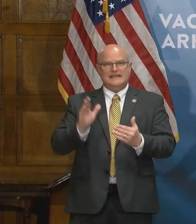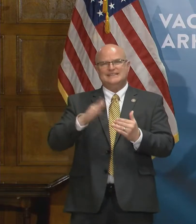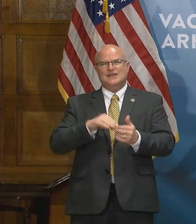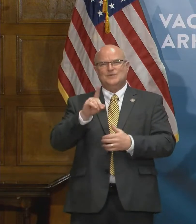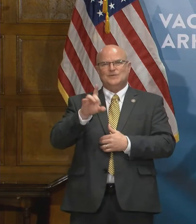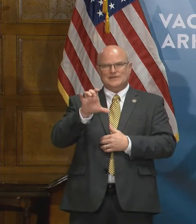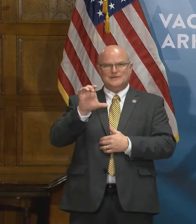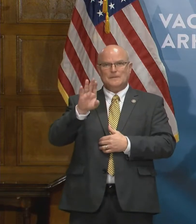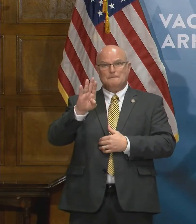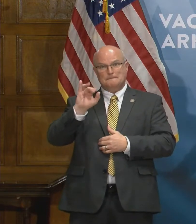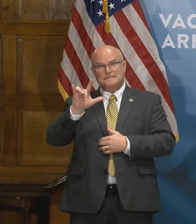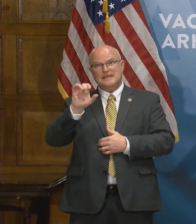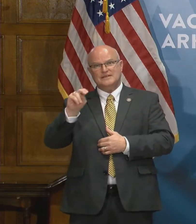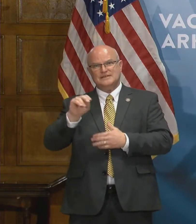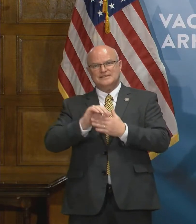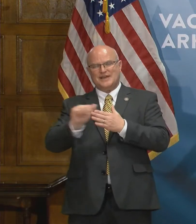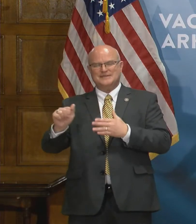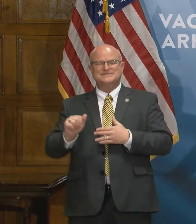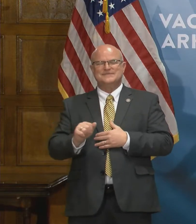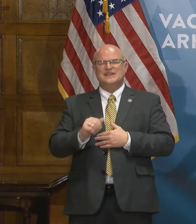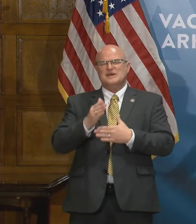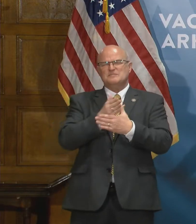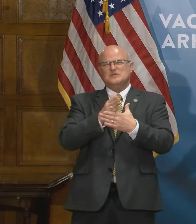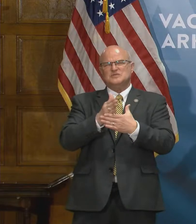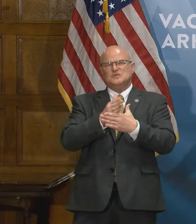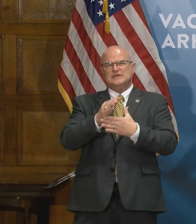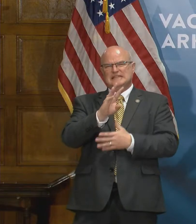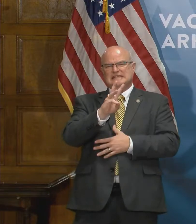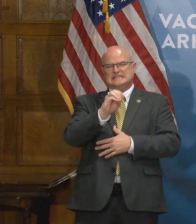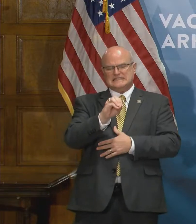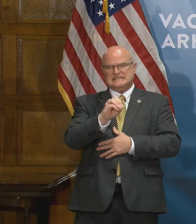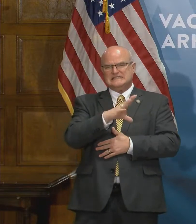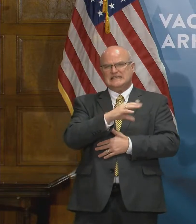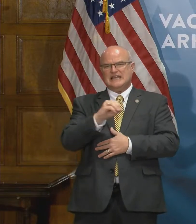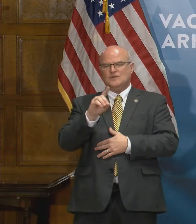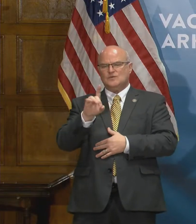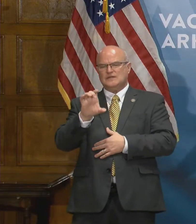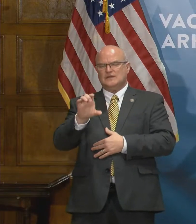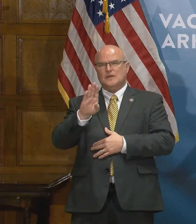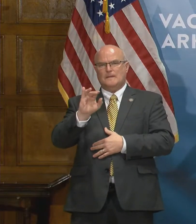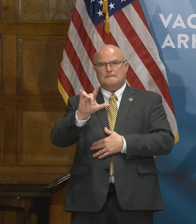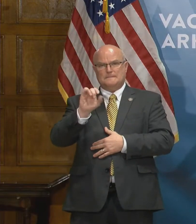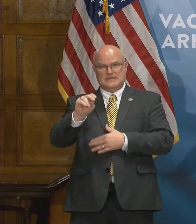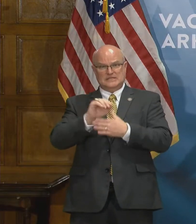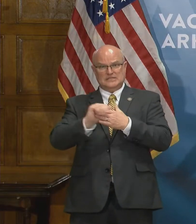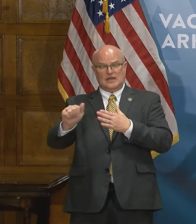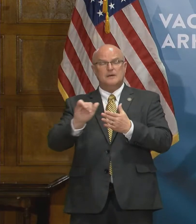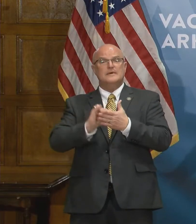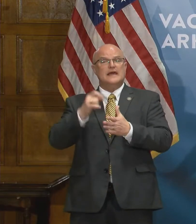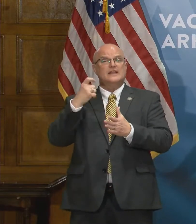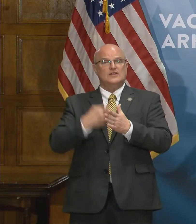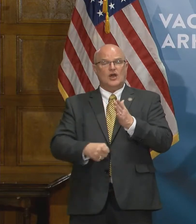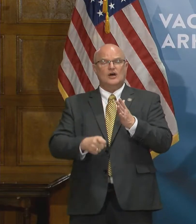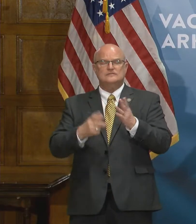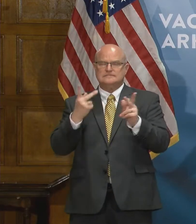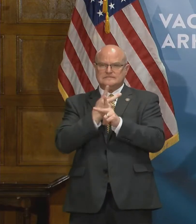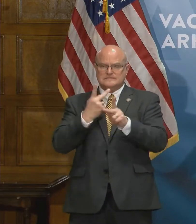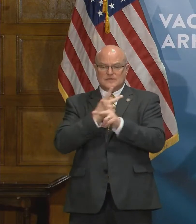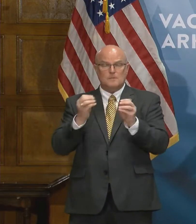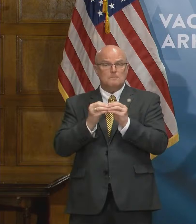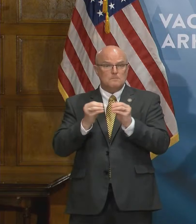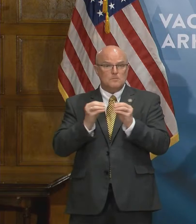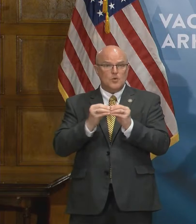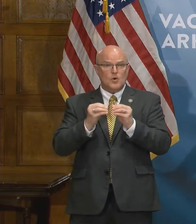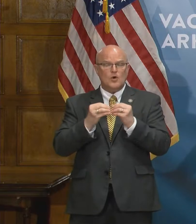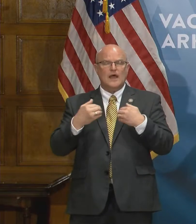$100 billion, somewhere between $60 and $100 billion. But those costs will be computed more carefully whenever